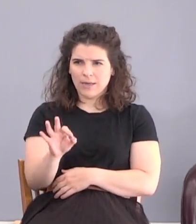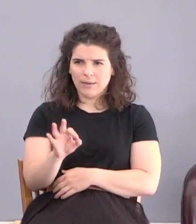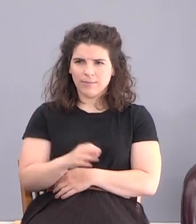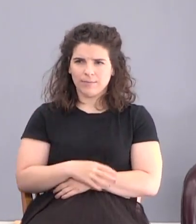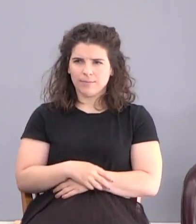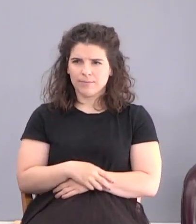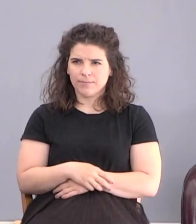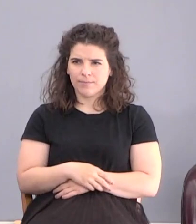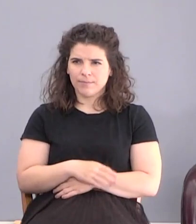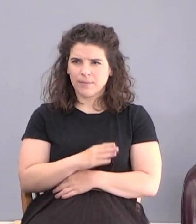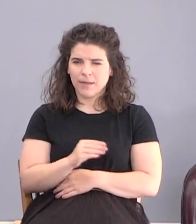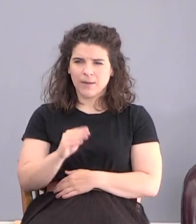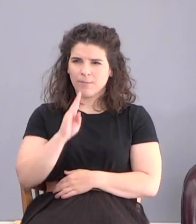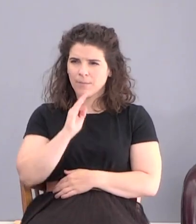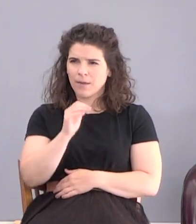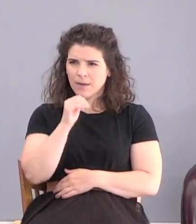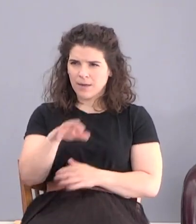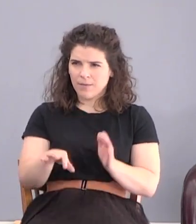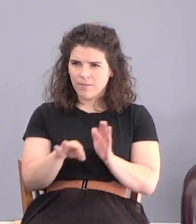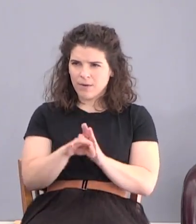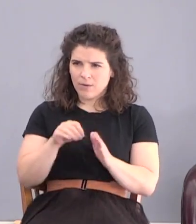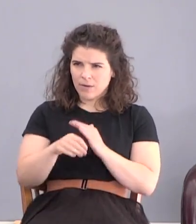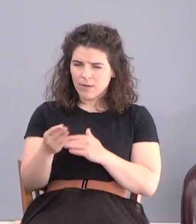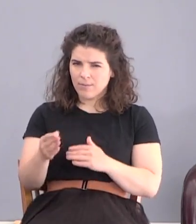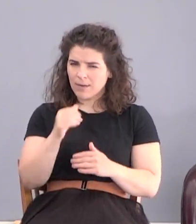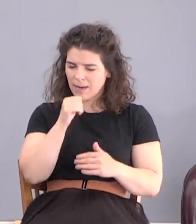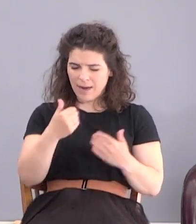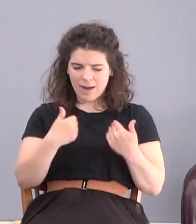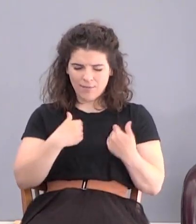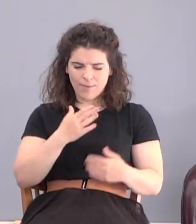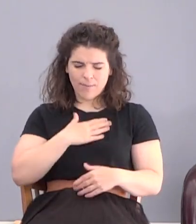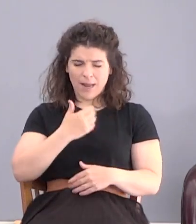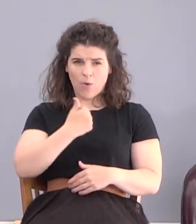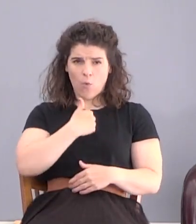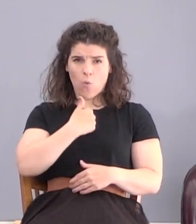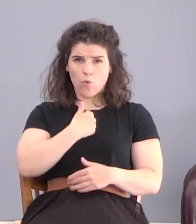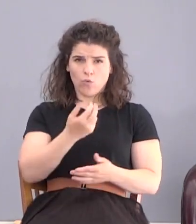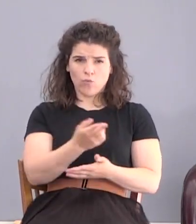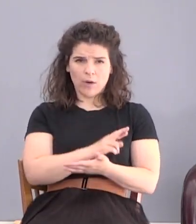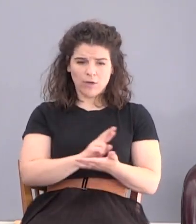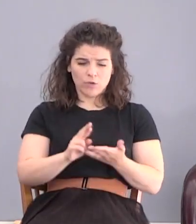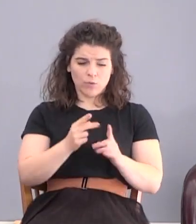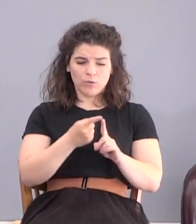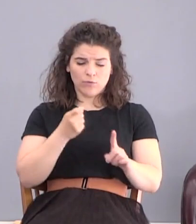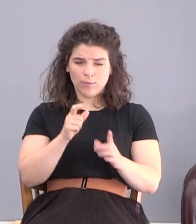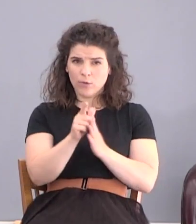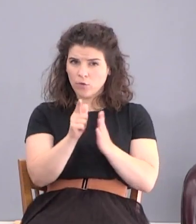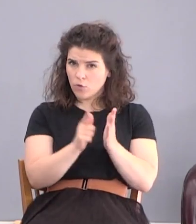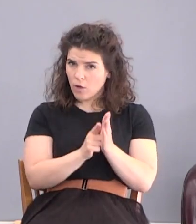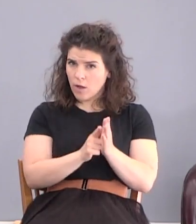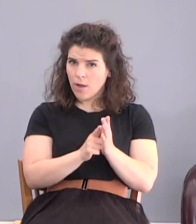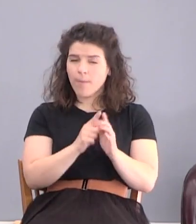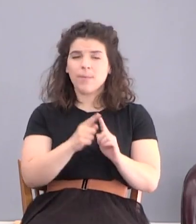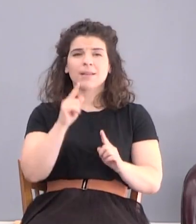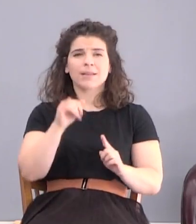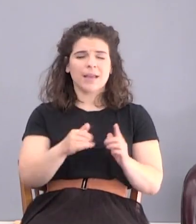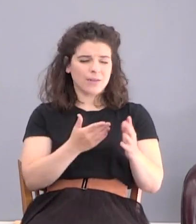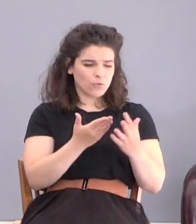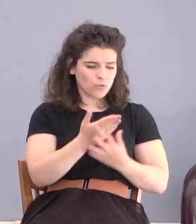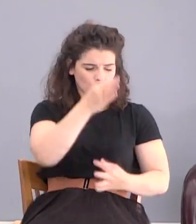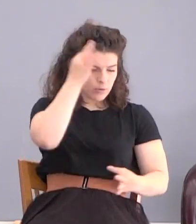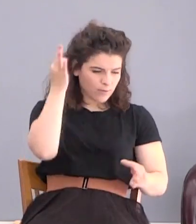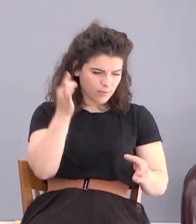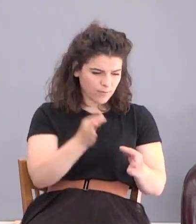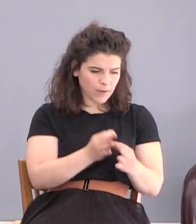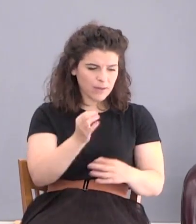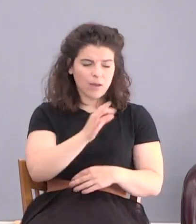9, and be not found in him, not having mine own righteousness, which is of the law, but that which is through the faith of Christ, the righteousness